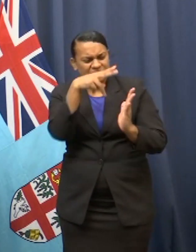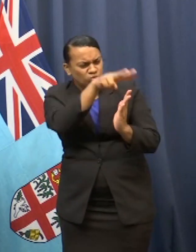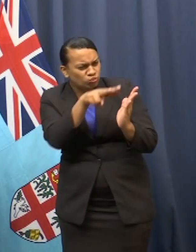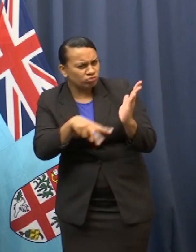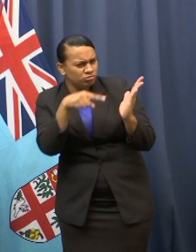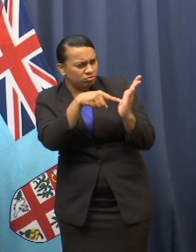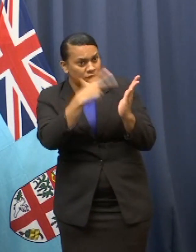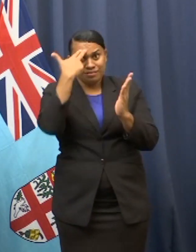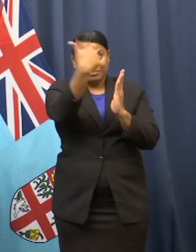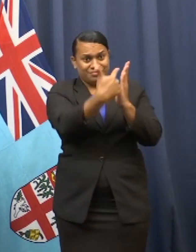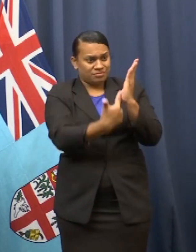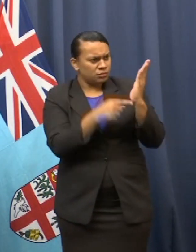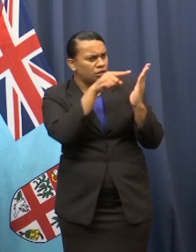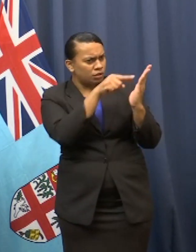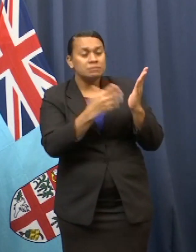them to call